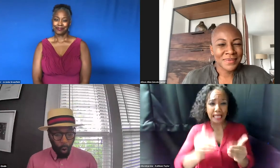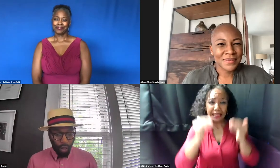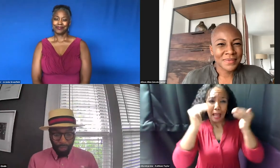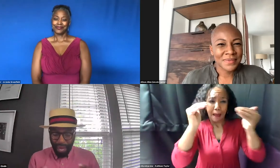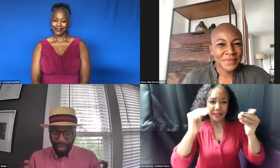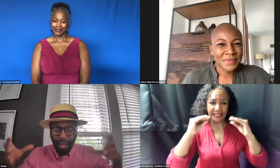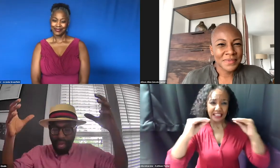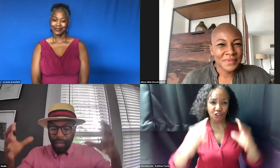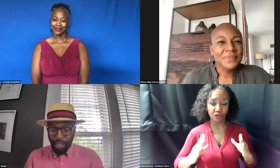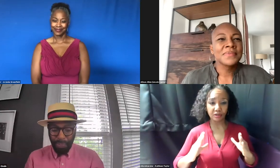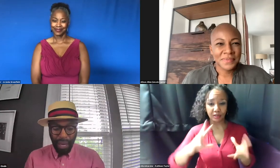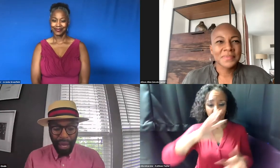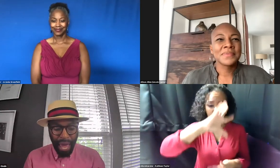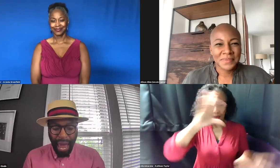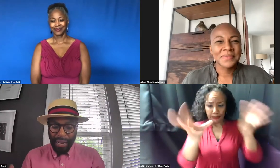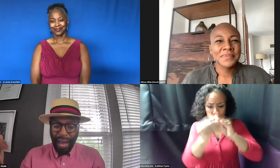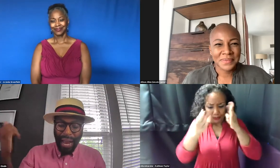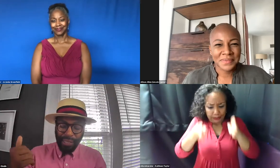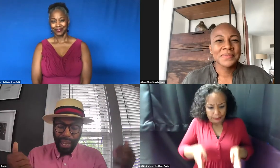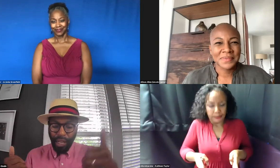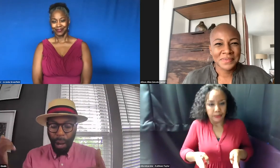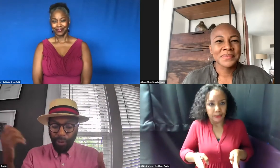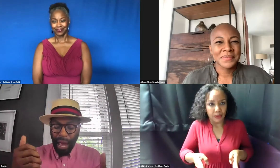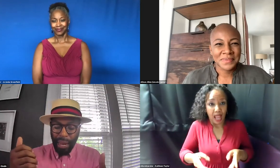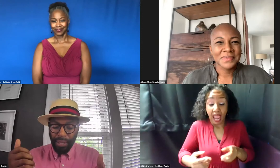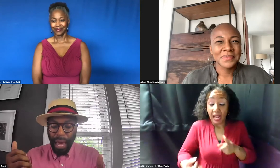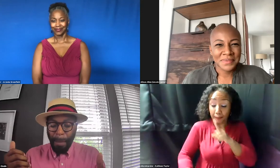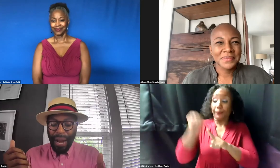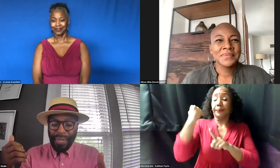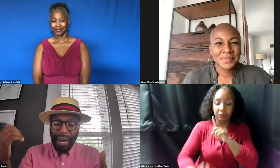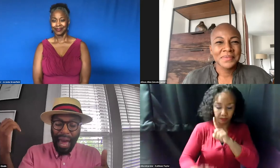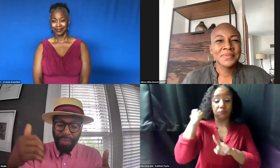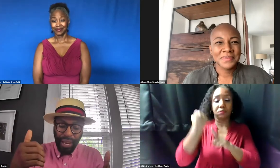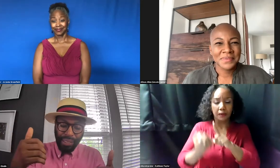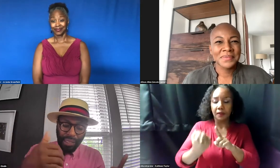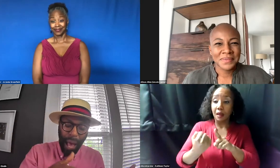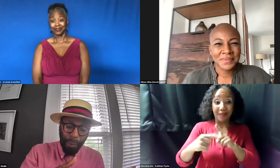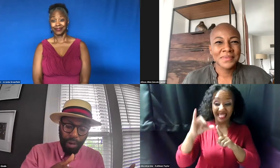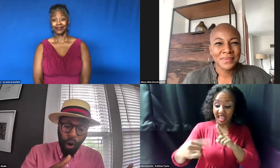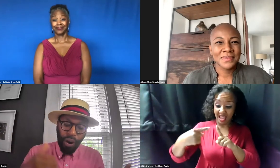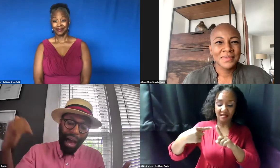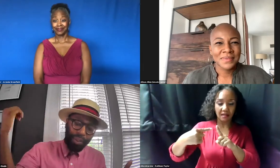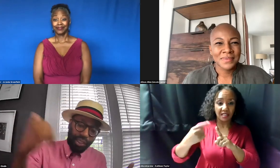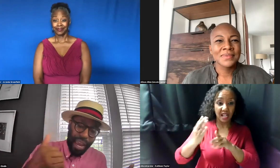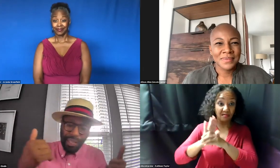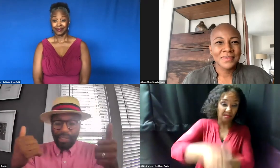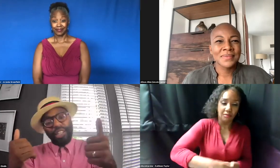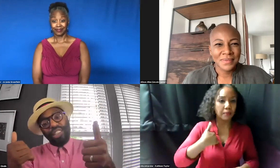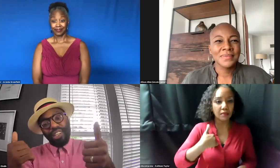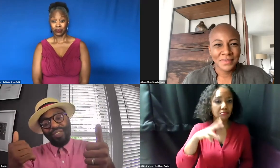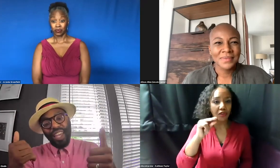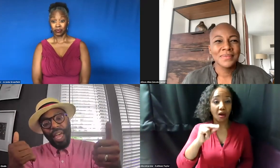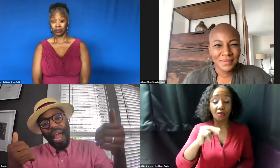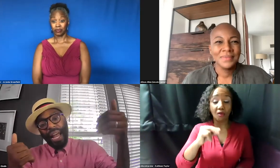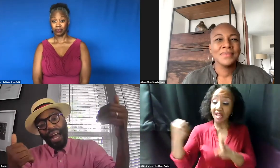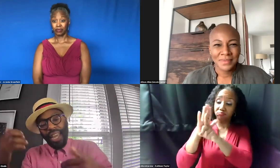like whole thing, this being, and I got dinged a couple times, but I didn't allow the dings to topple me over. I was dinged and still